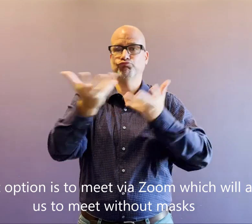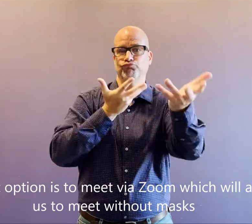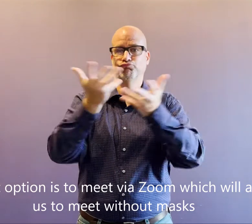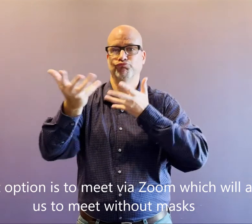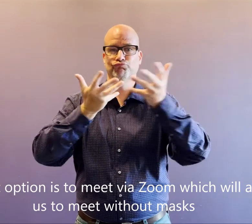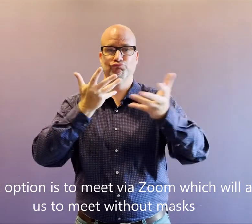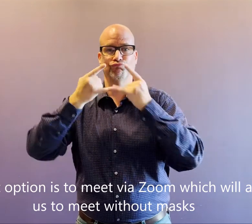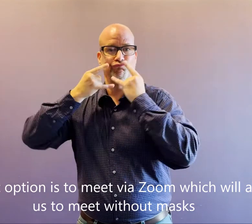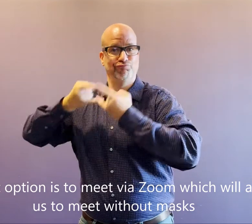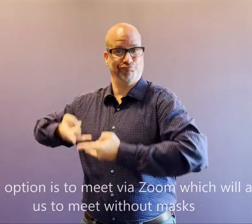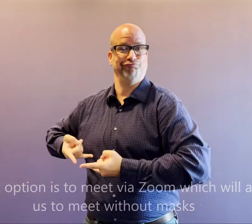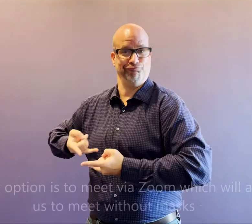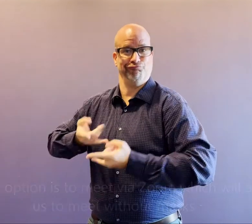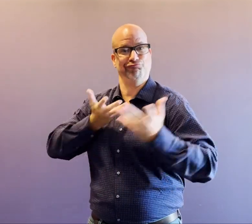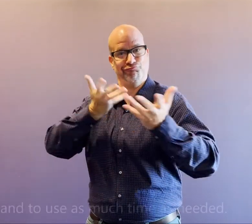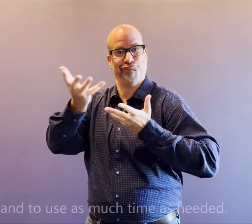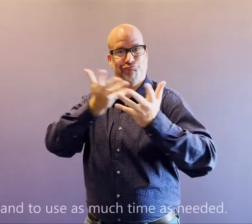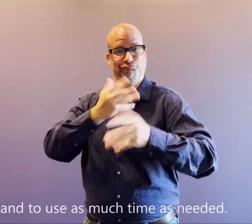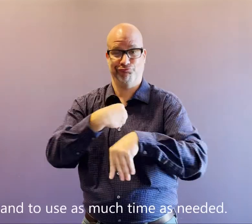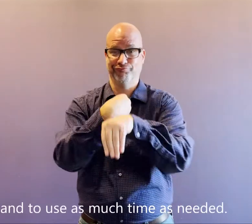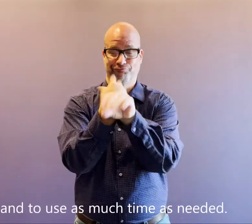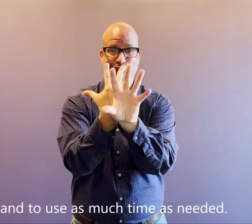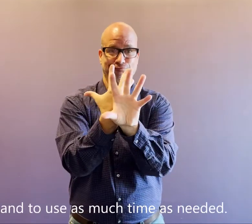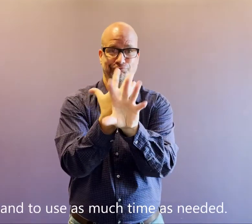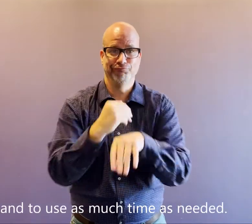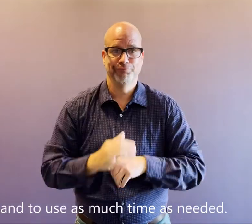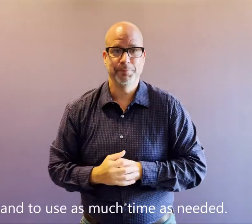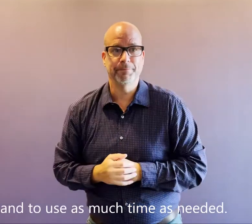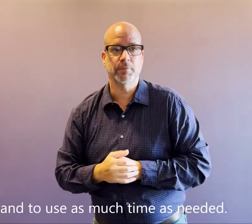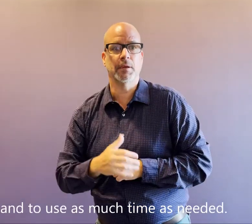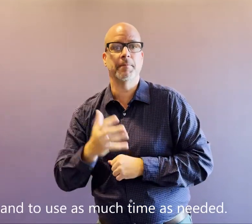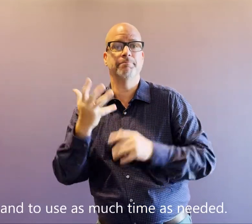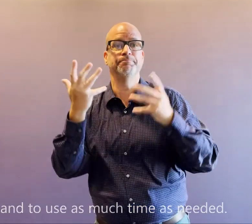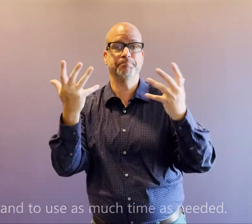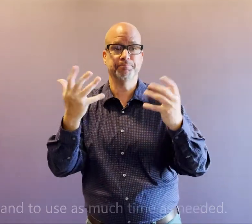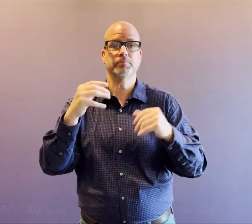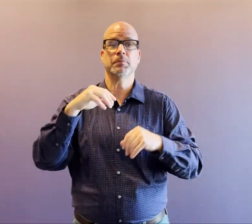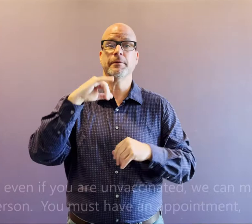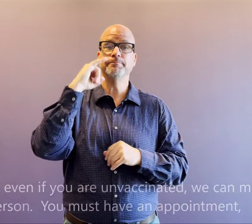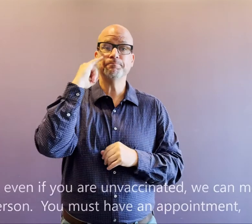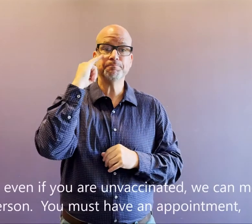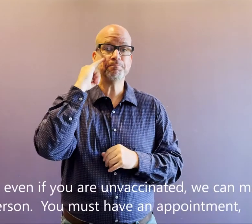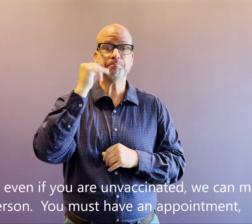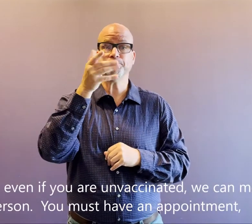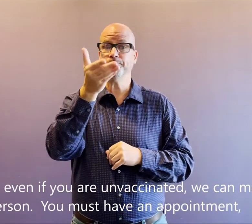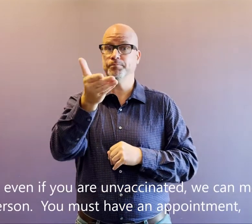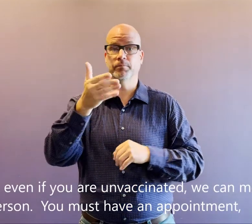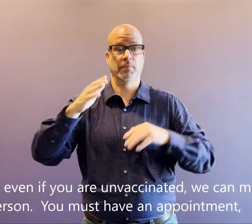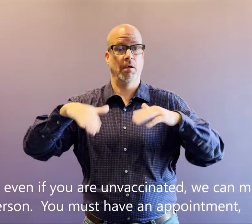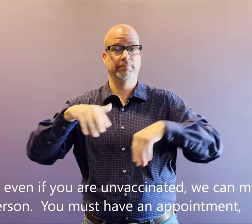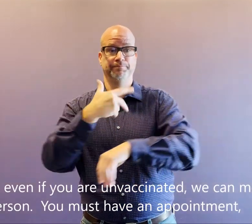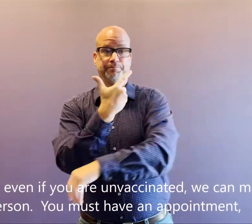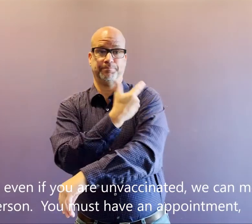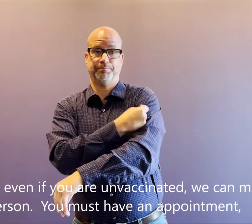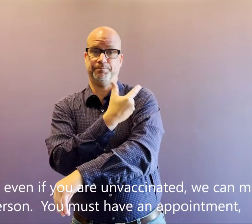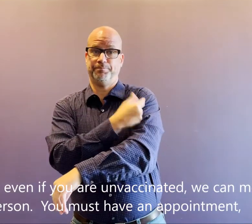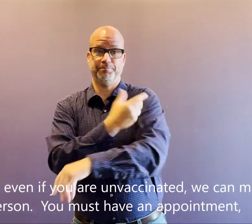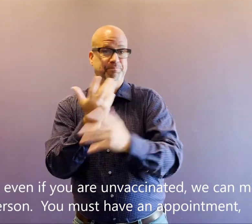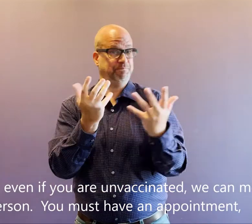which will allow us to meet without masks and to use as much